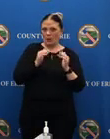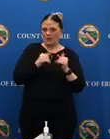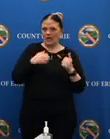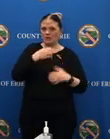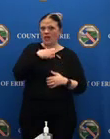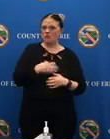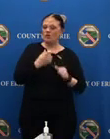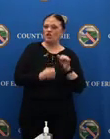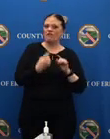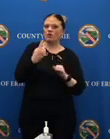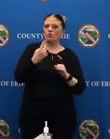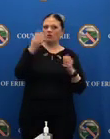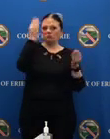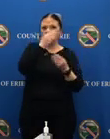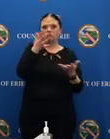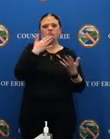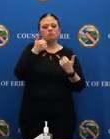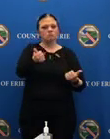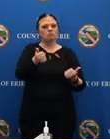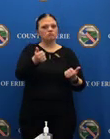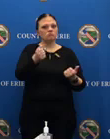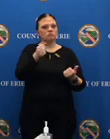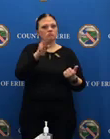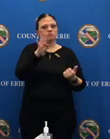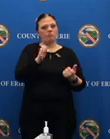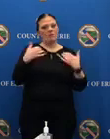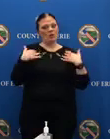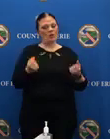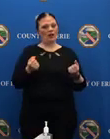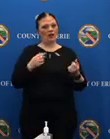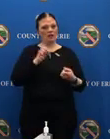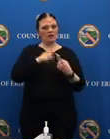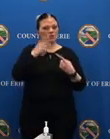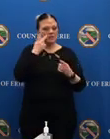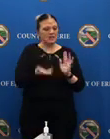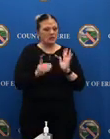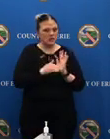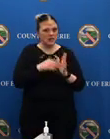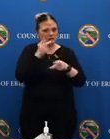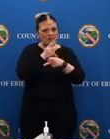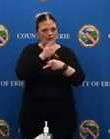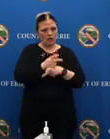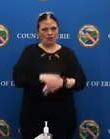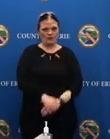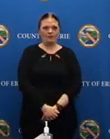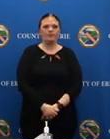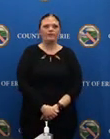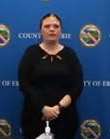wish everyone best wishes, be well, and until we see you again, take care.